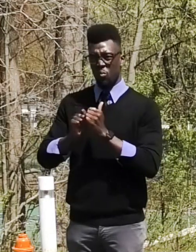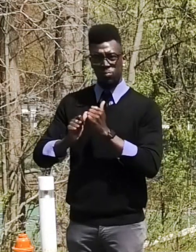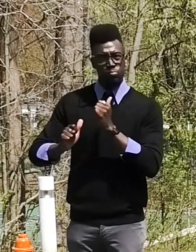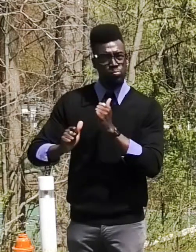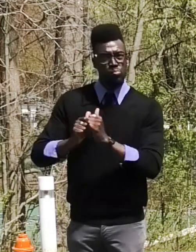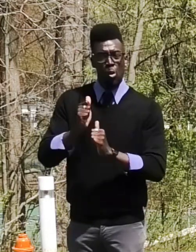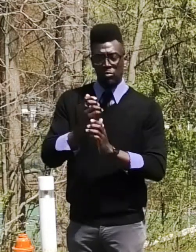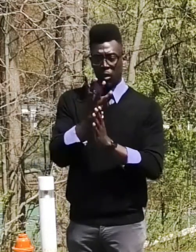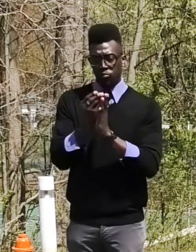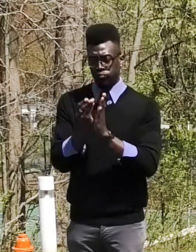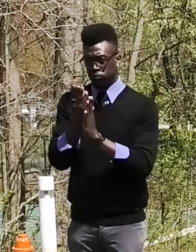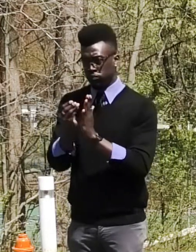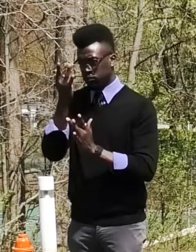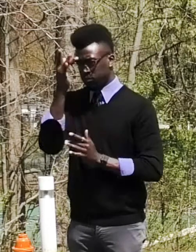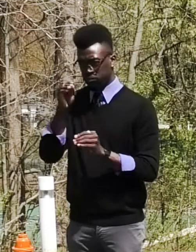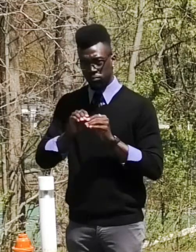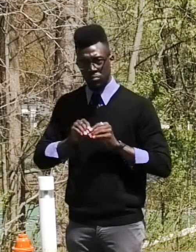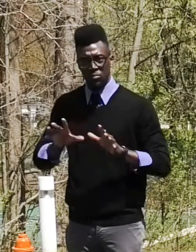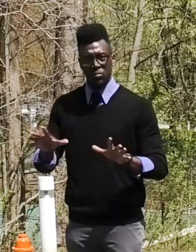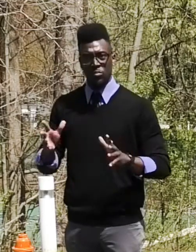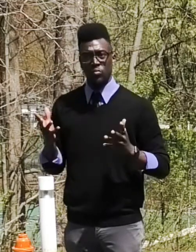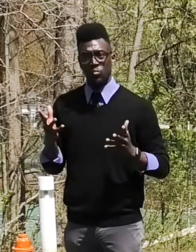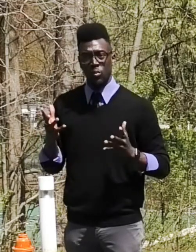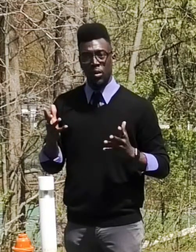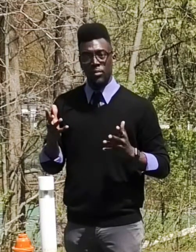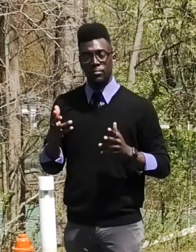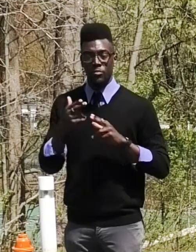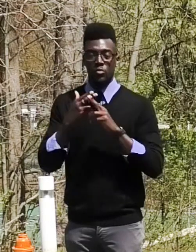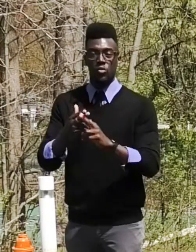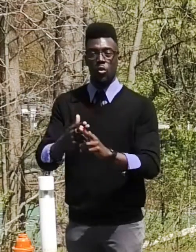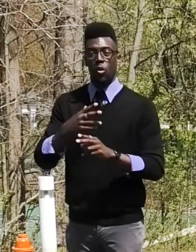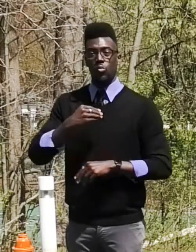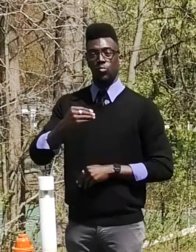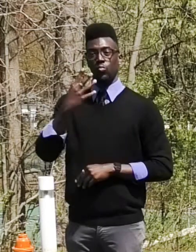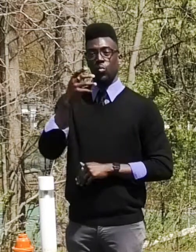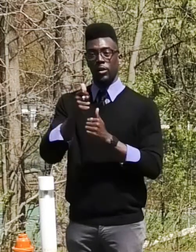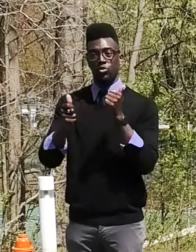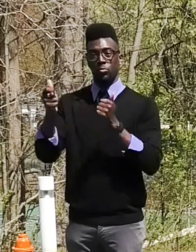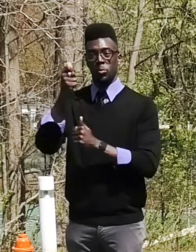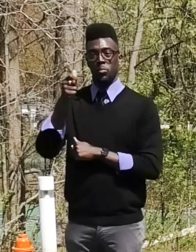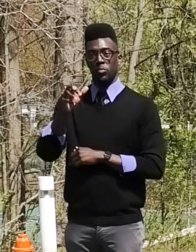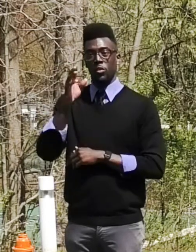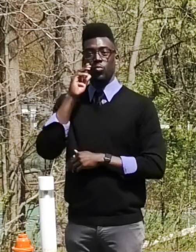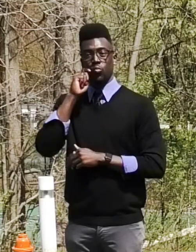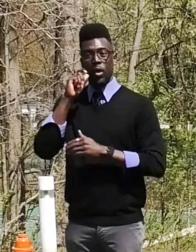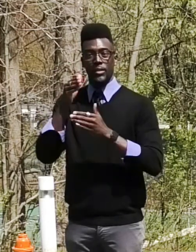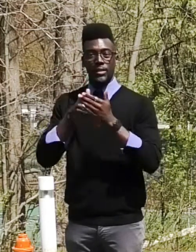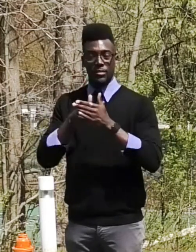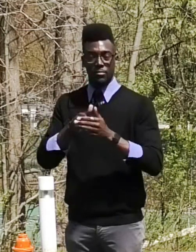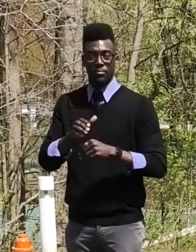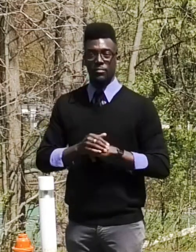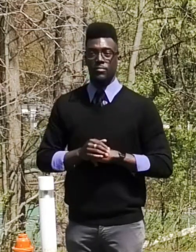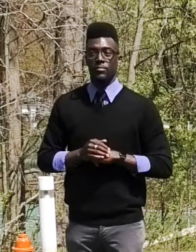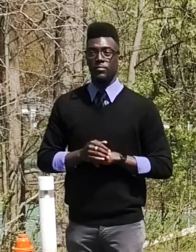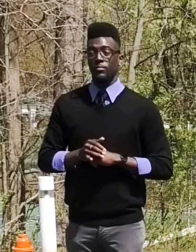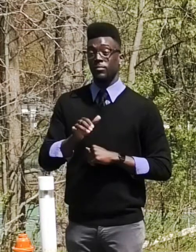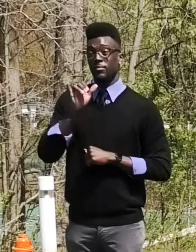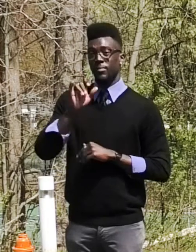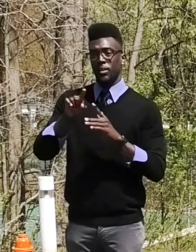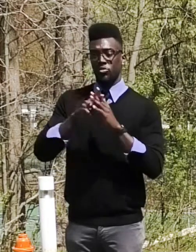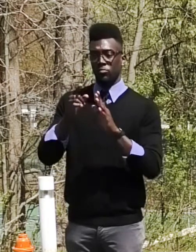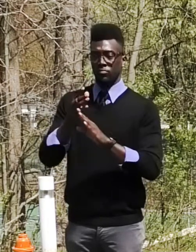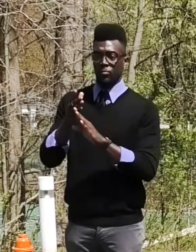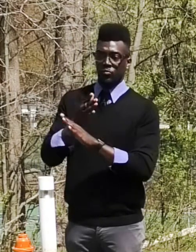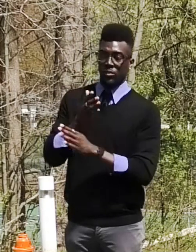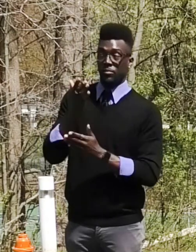pandemic was the one called white supremacy and racism. And that pandemic, not only did it start before, I